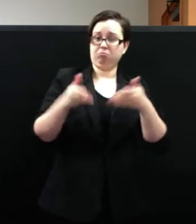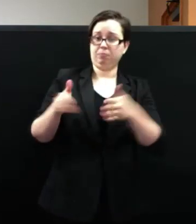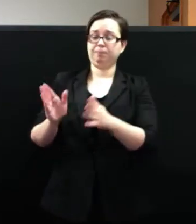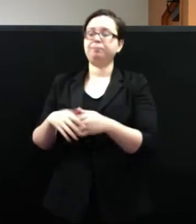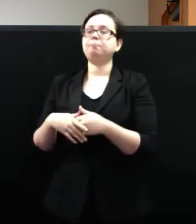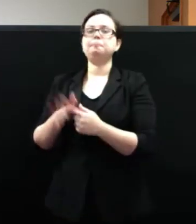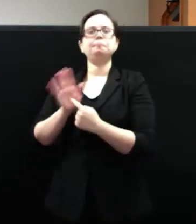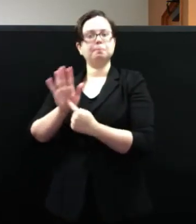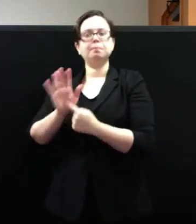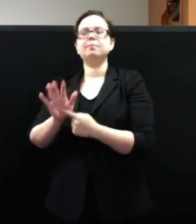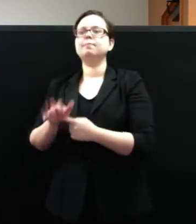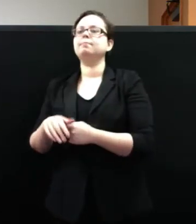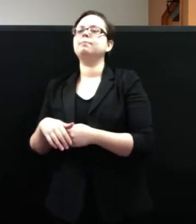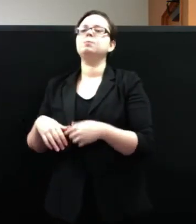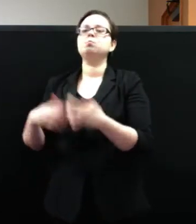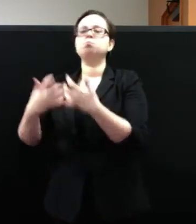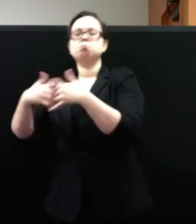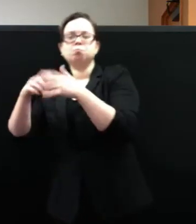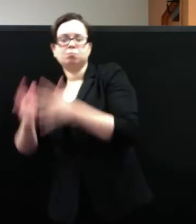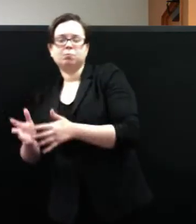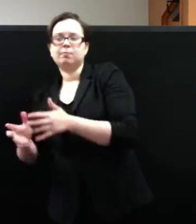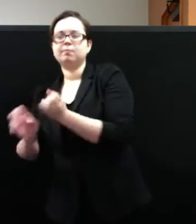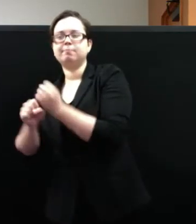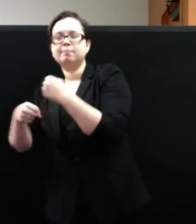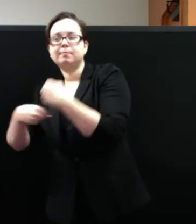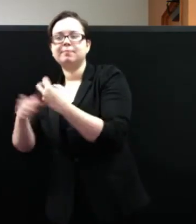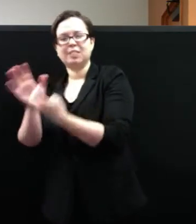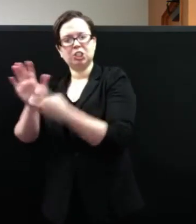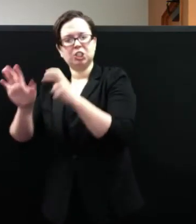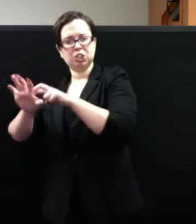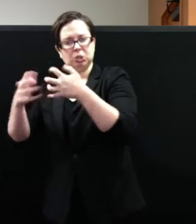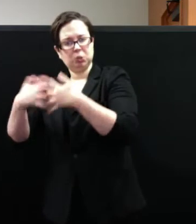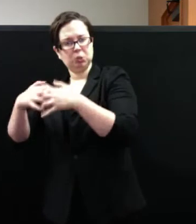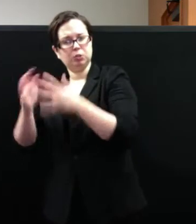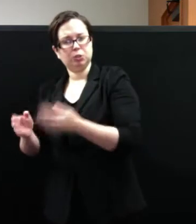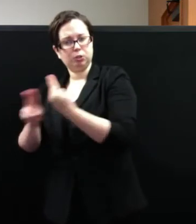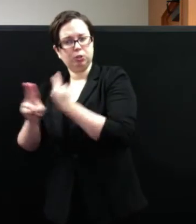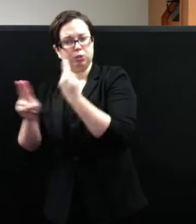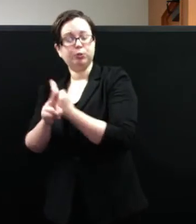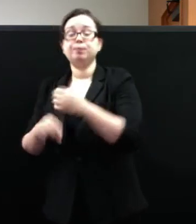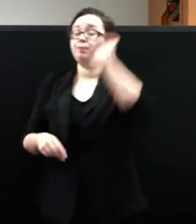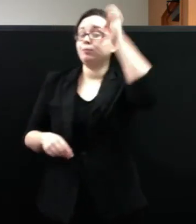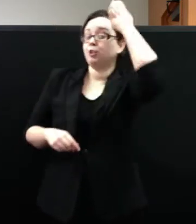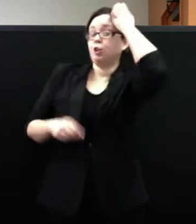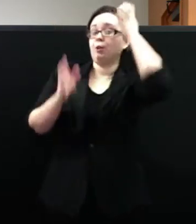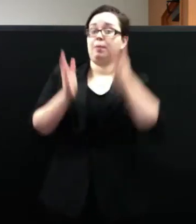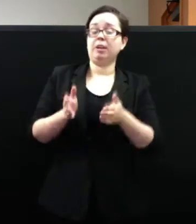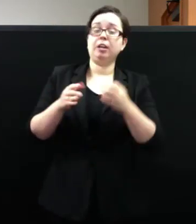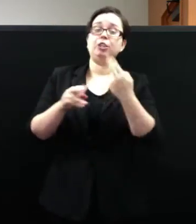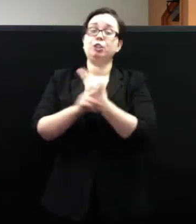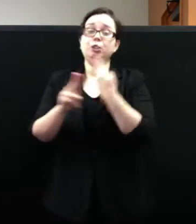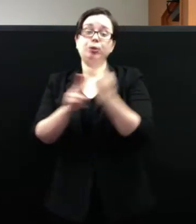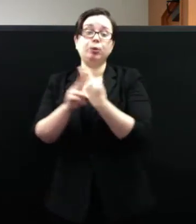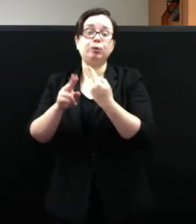That seems obvious. Whereas many Europeans make toast with a frying pan, of course. And many students make toast